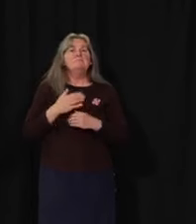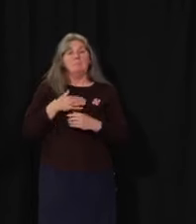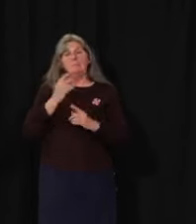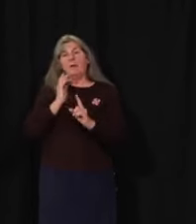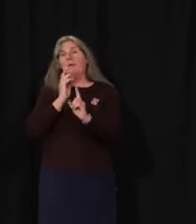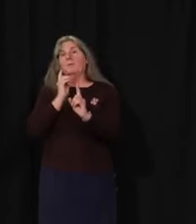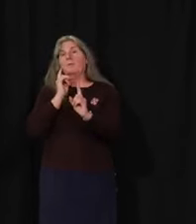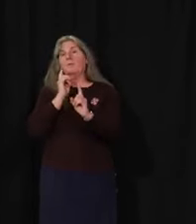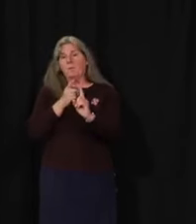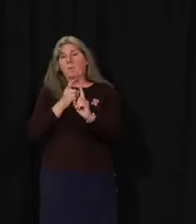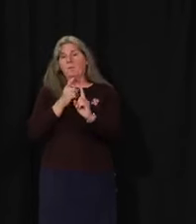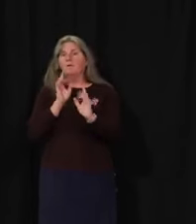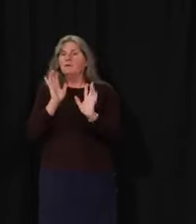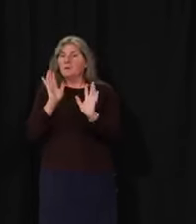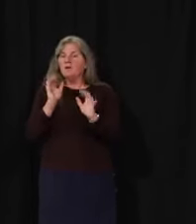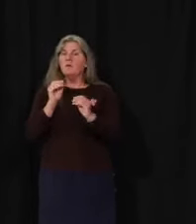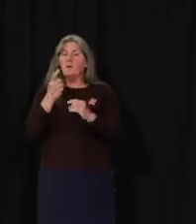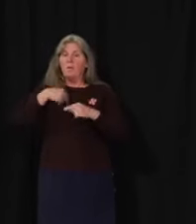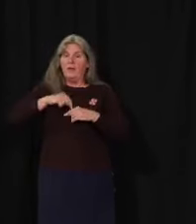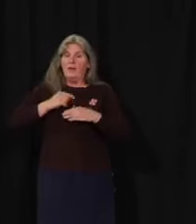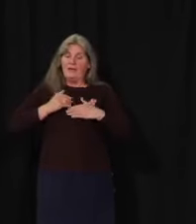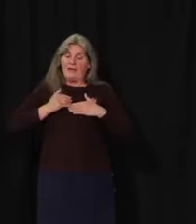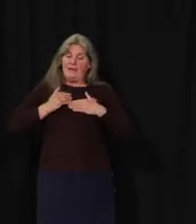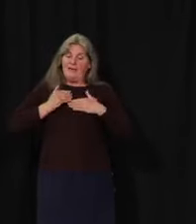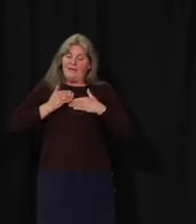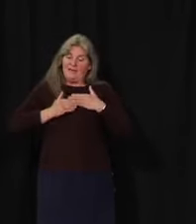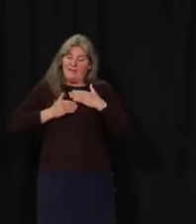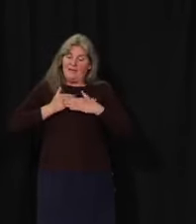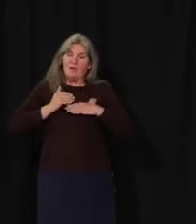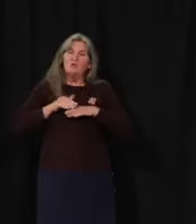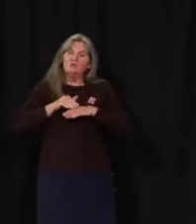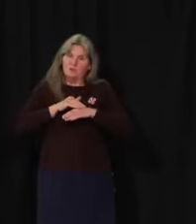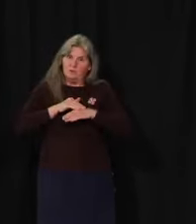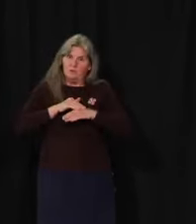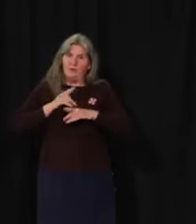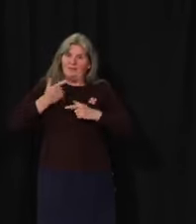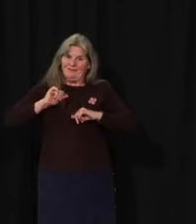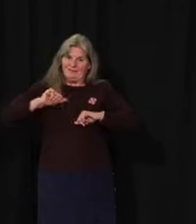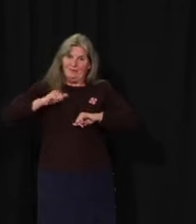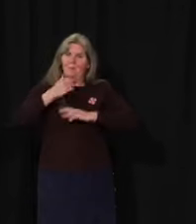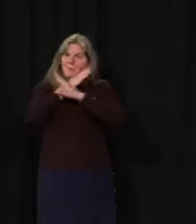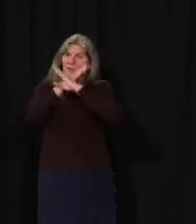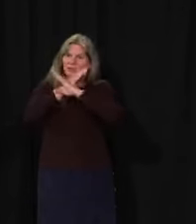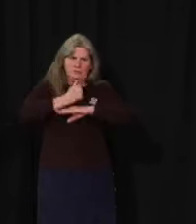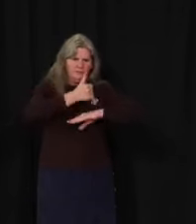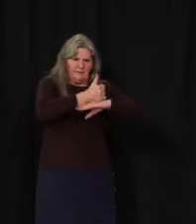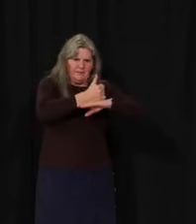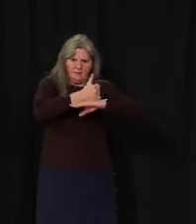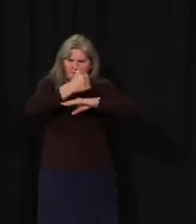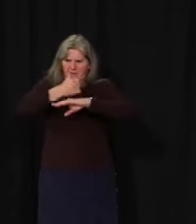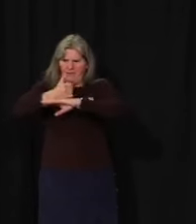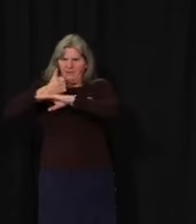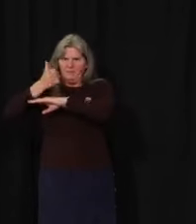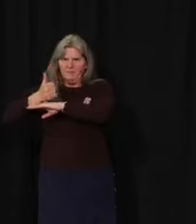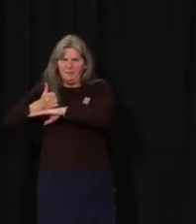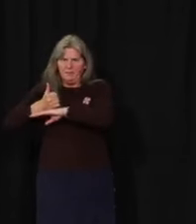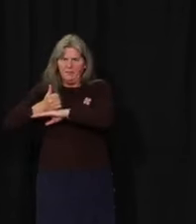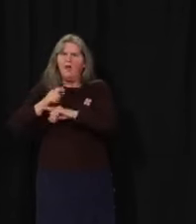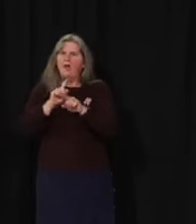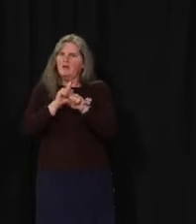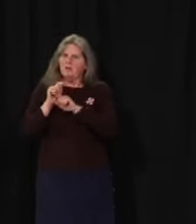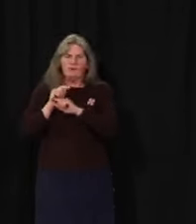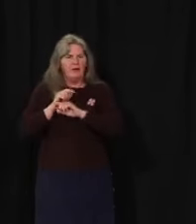goal is that we're going slowly enough, and by putting in all the protections that we have and making sure that we maintain our